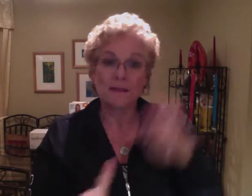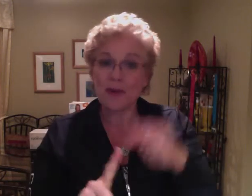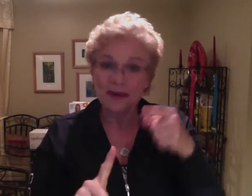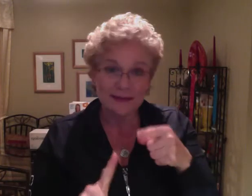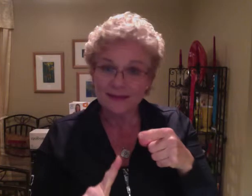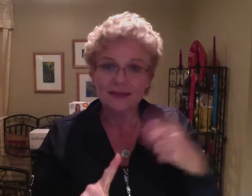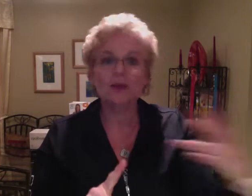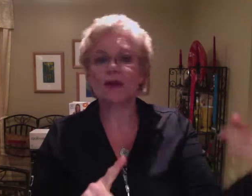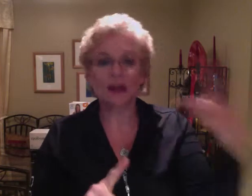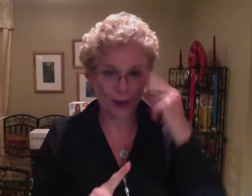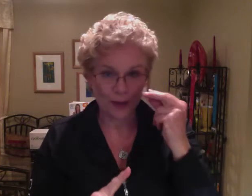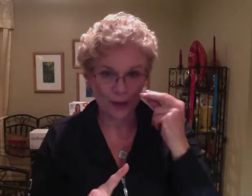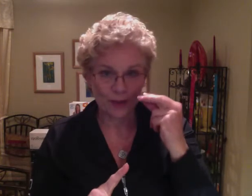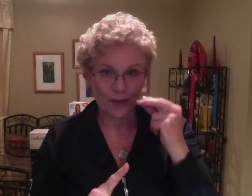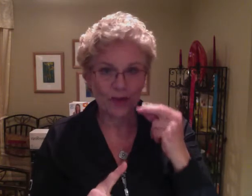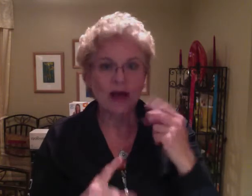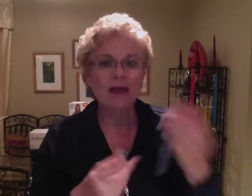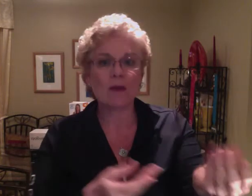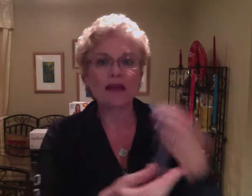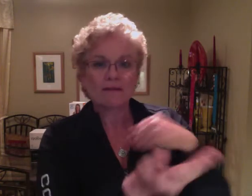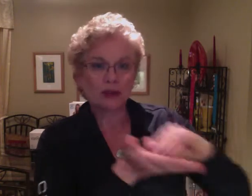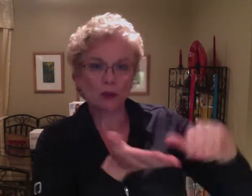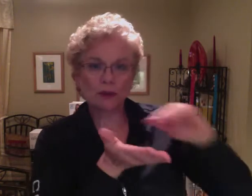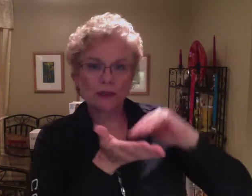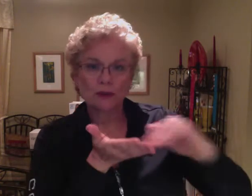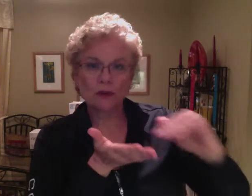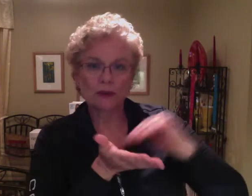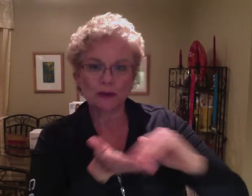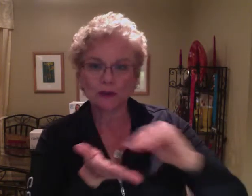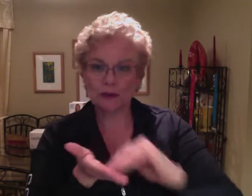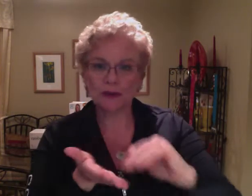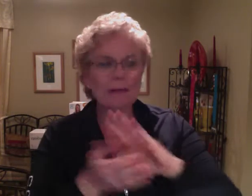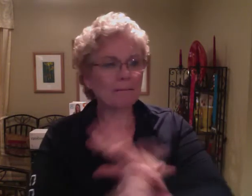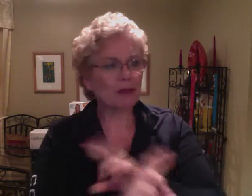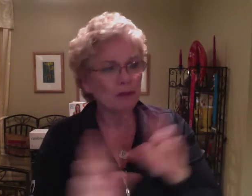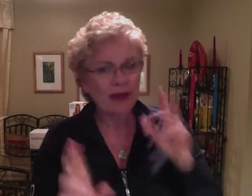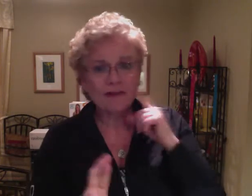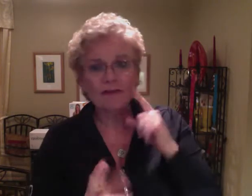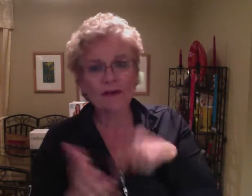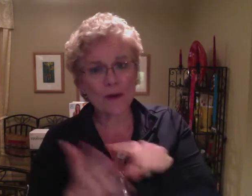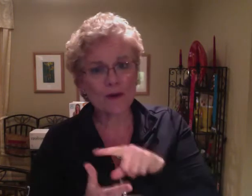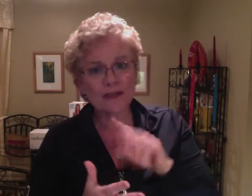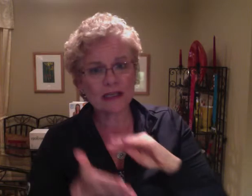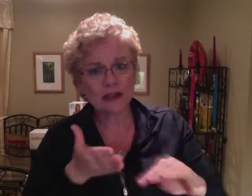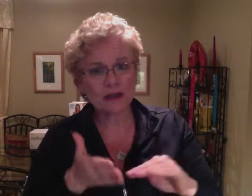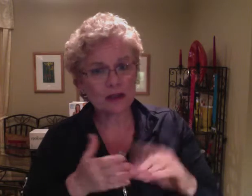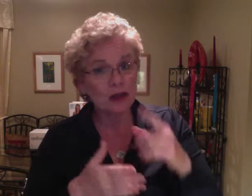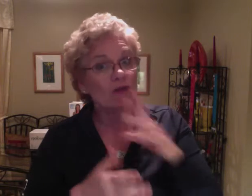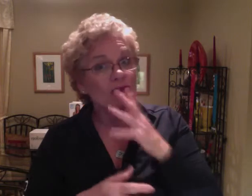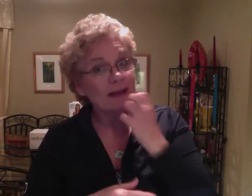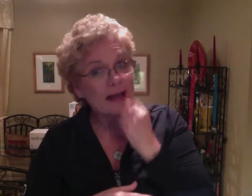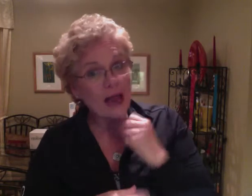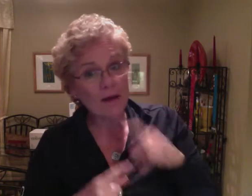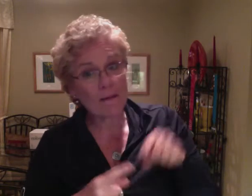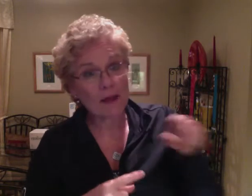people will give you every excuse in the book. Be ready for them. Do you really care about those people? Then you're going to say, I